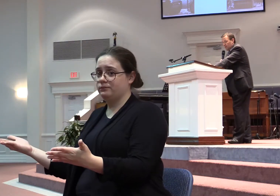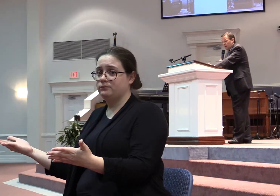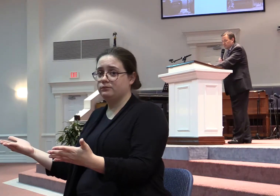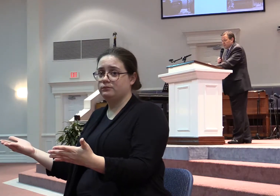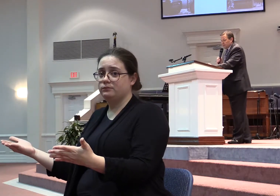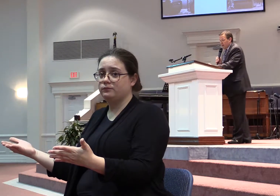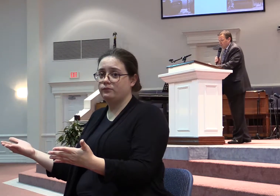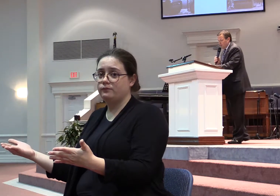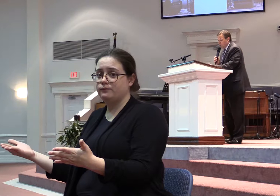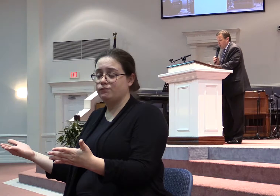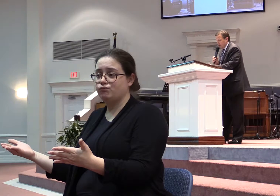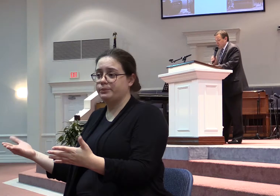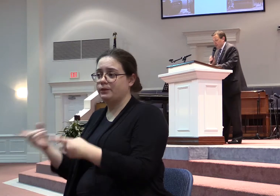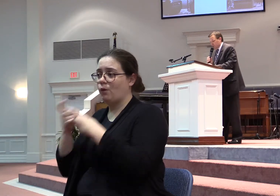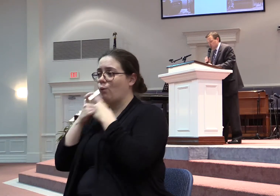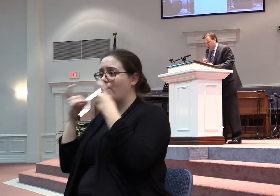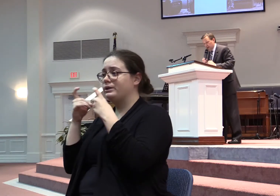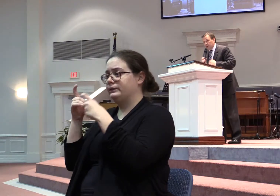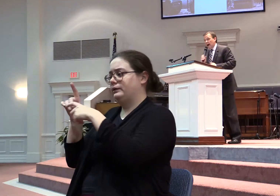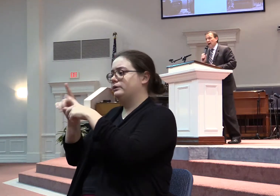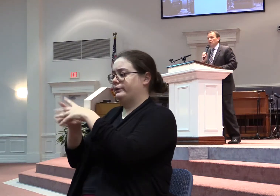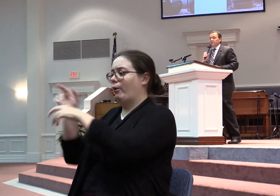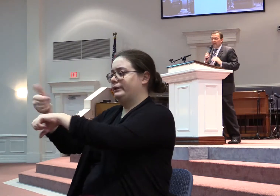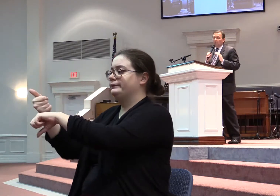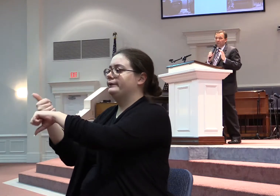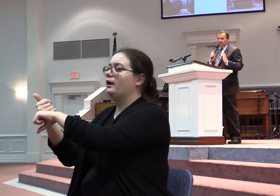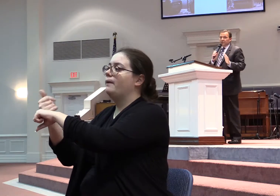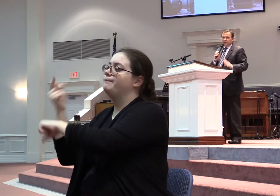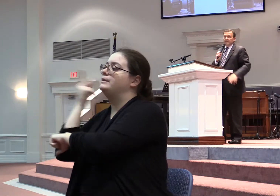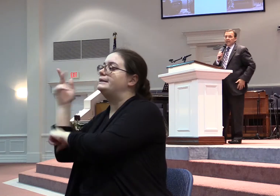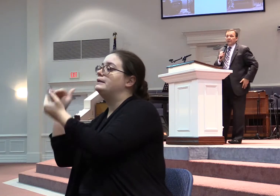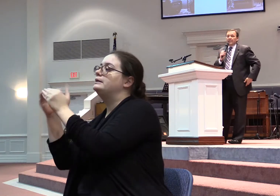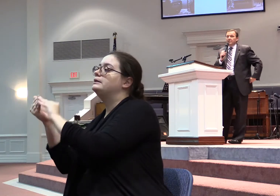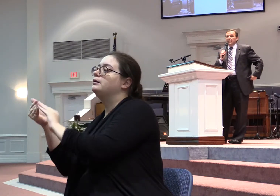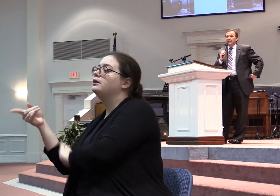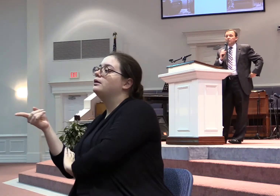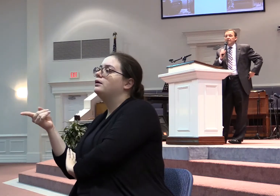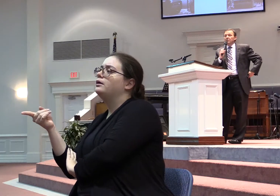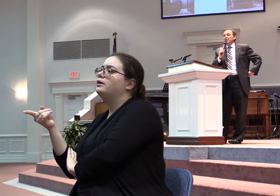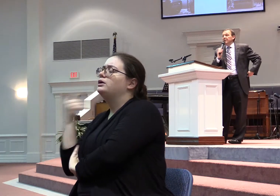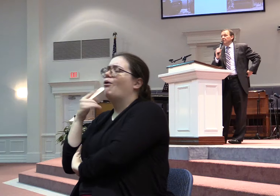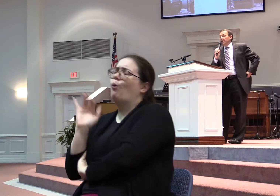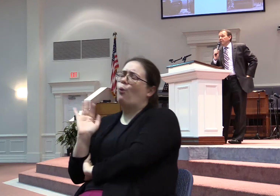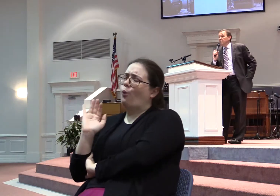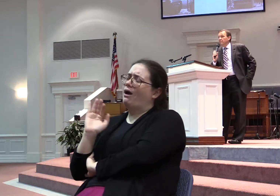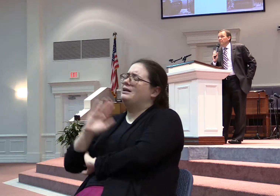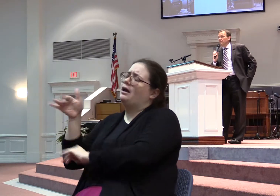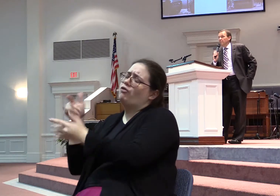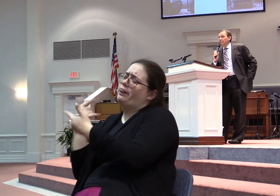Right. When Lot first pointed his tents toward Sodom, I would venture to say that he said he would never live